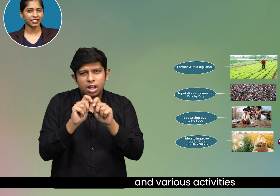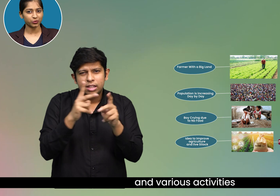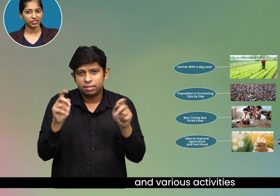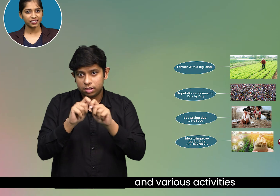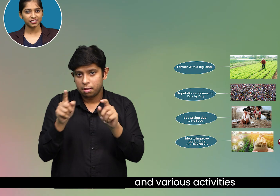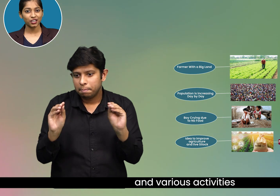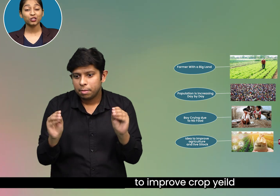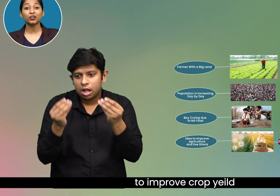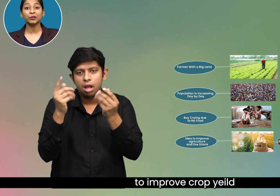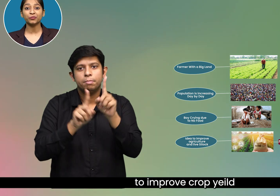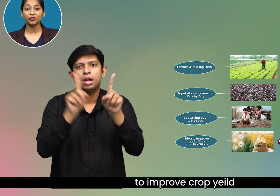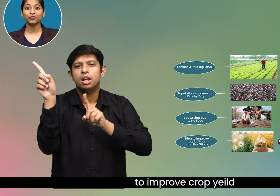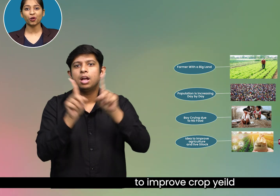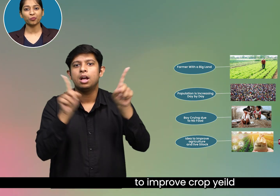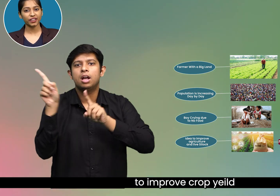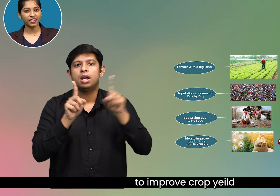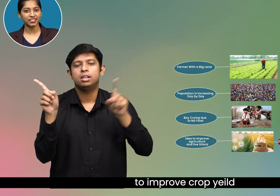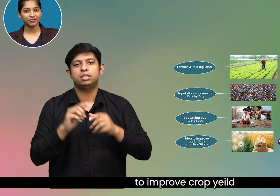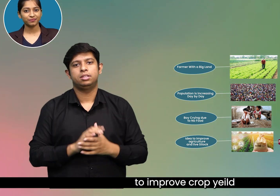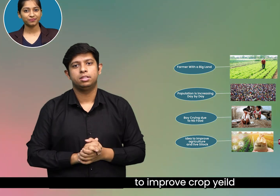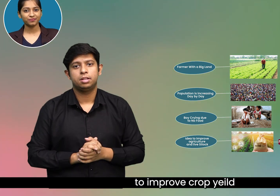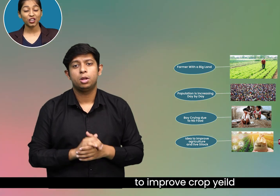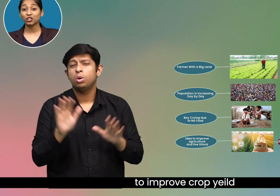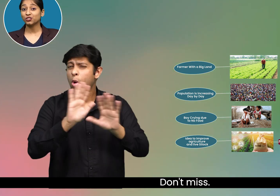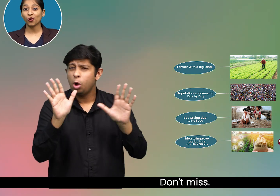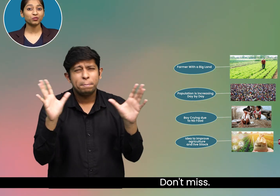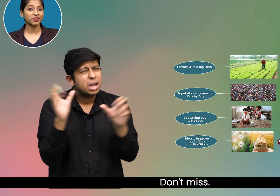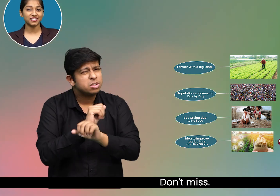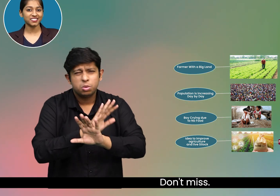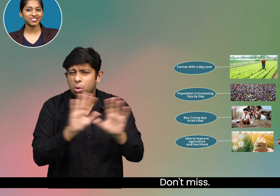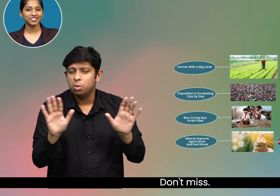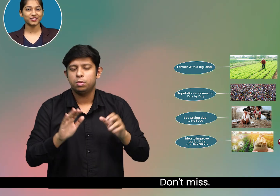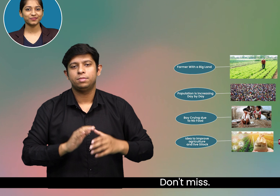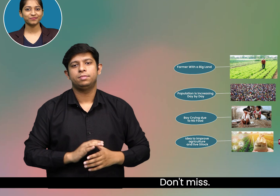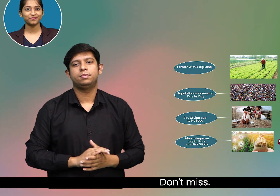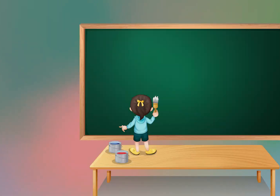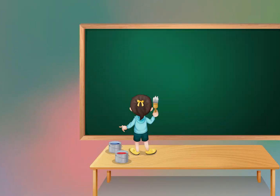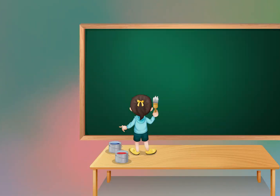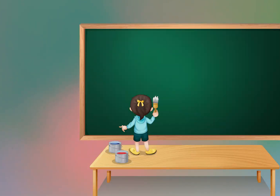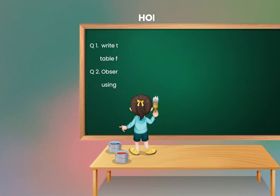various activities to improve crop yield. Don't miss.